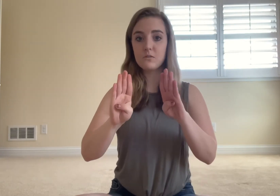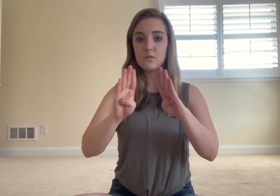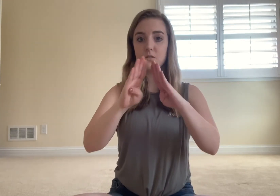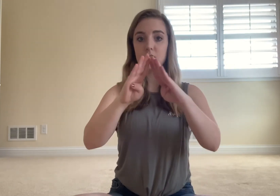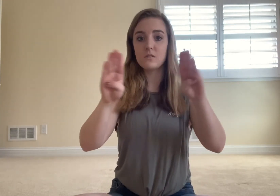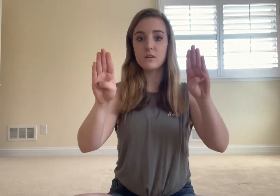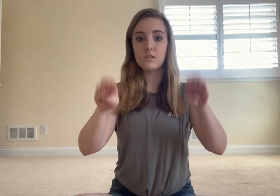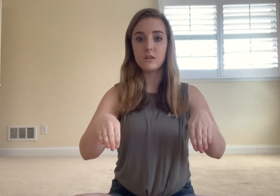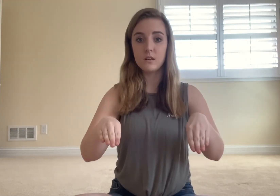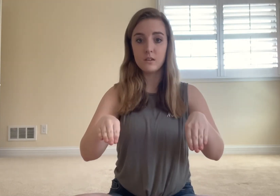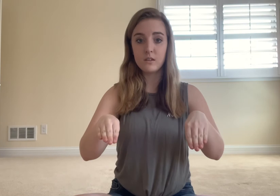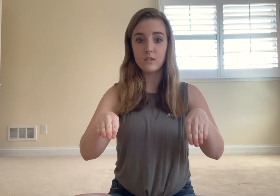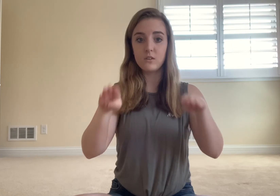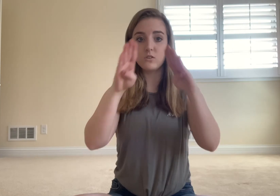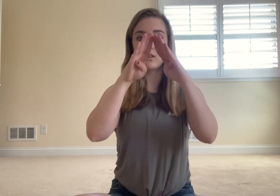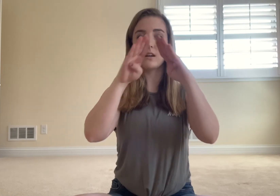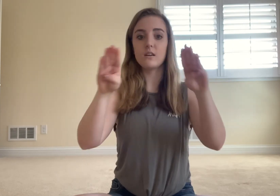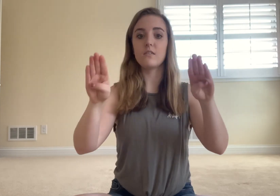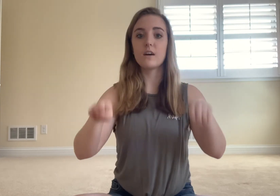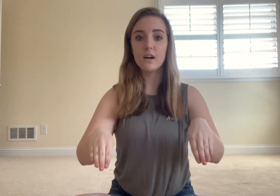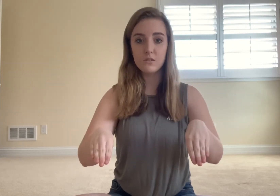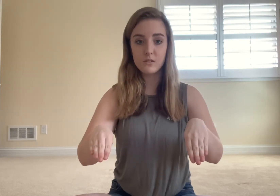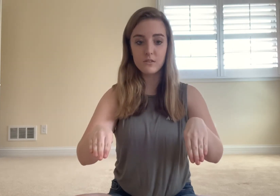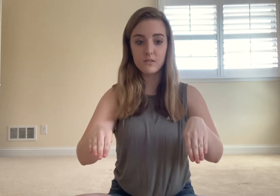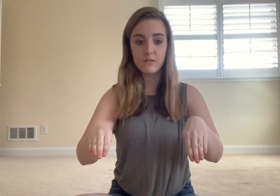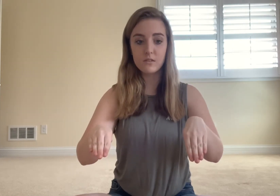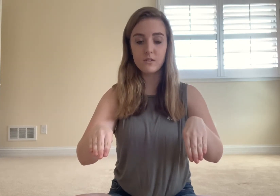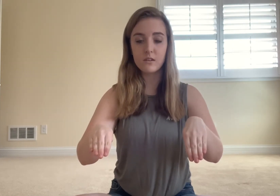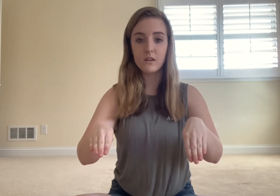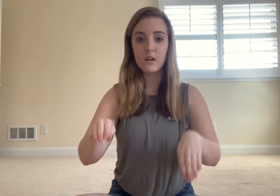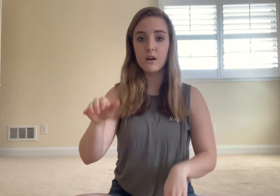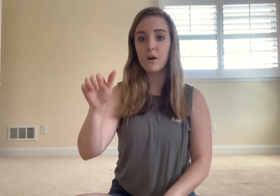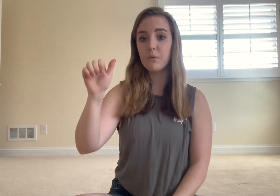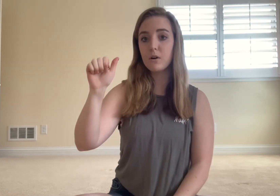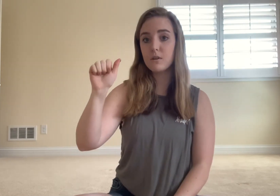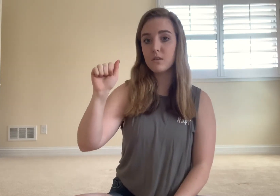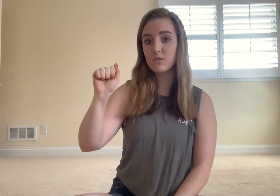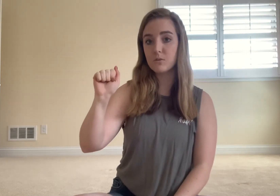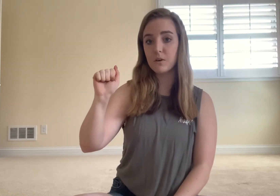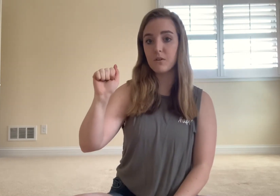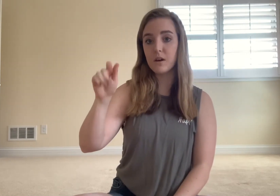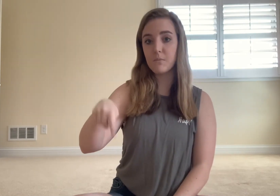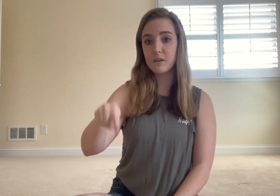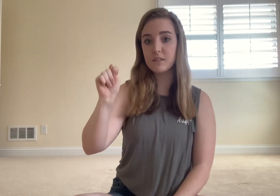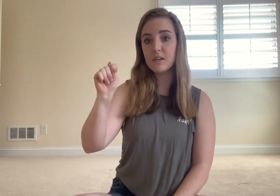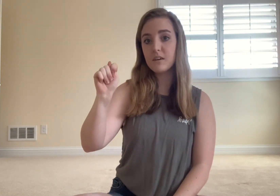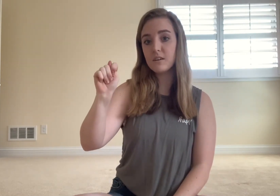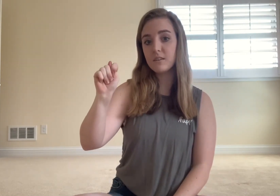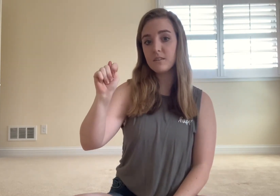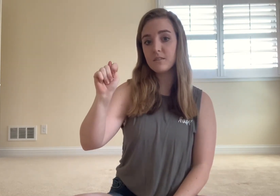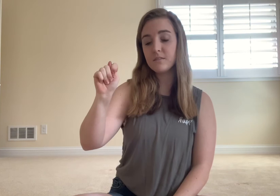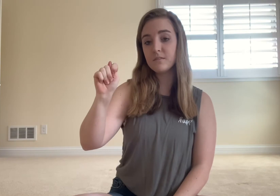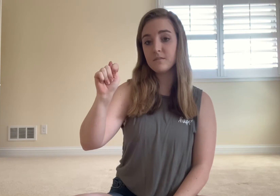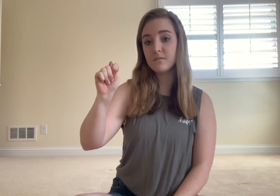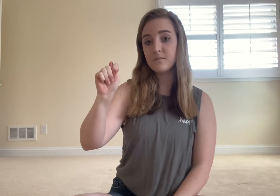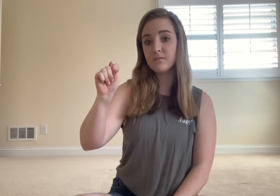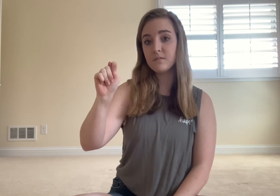House. You're drawing the outline of the house. Apartment, you spell A-P-T.